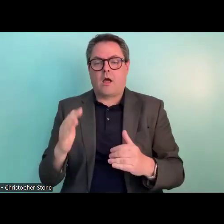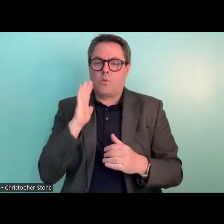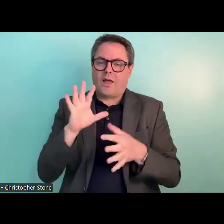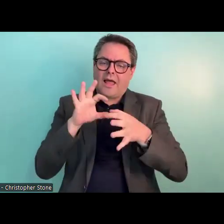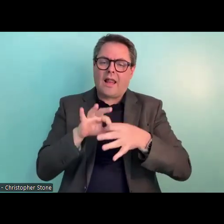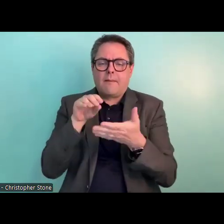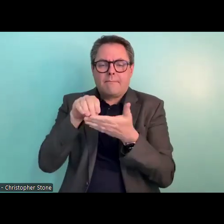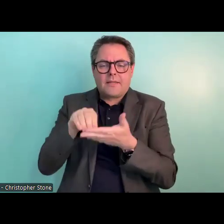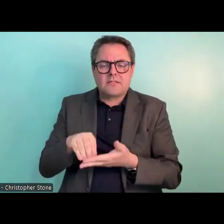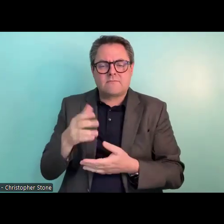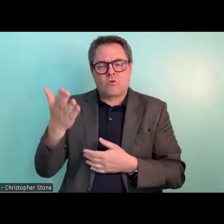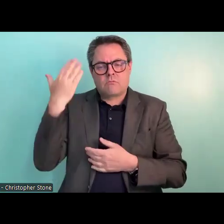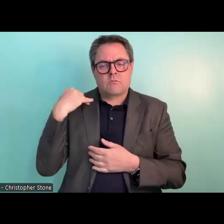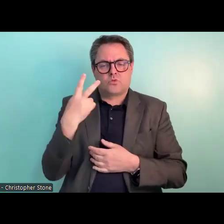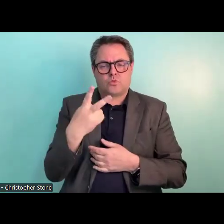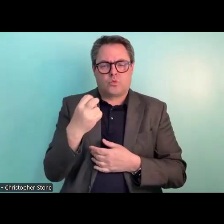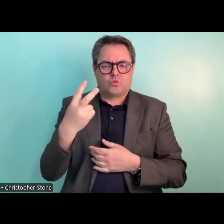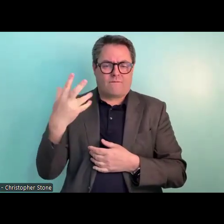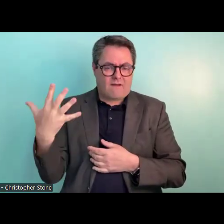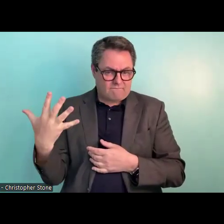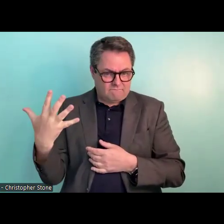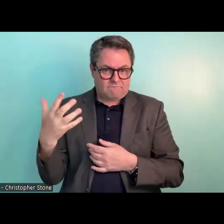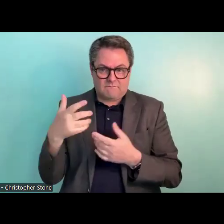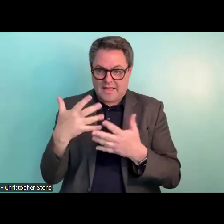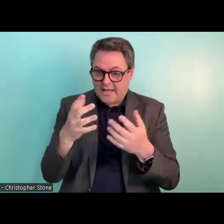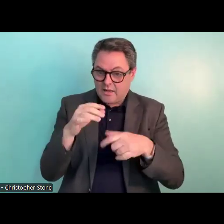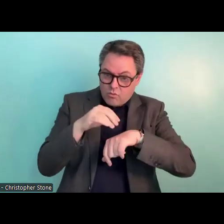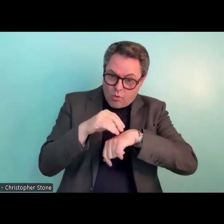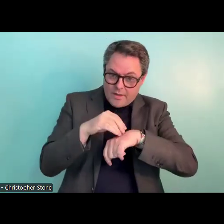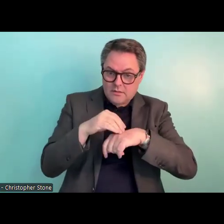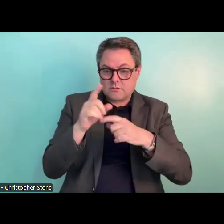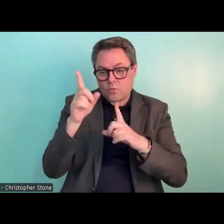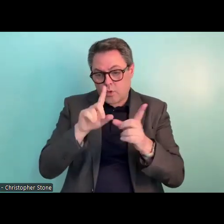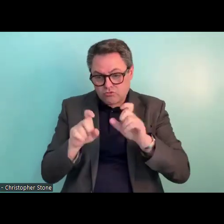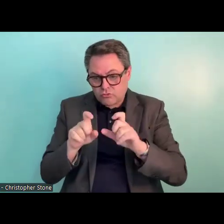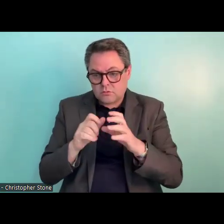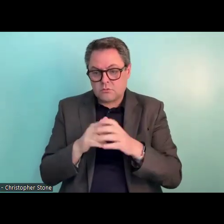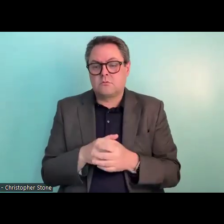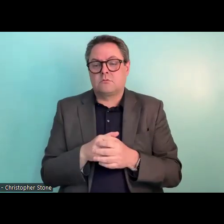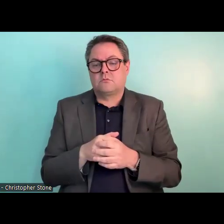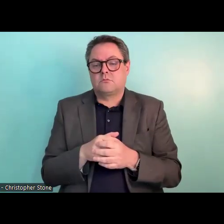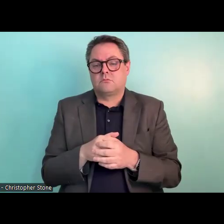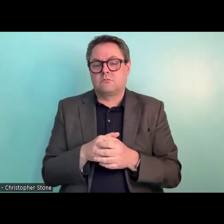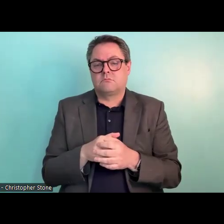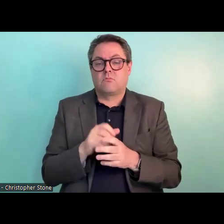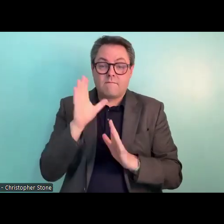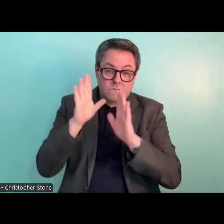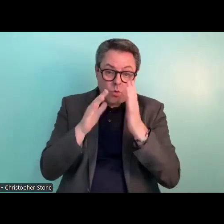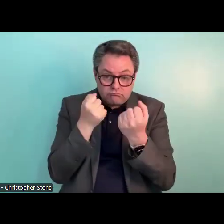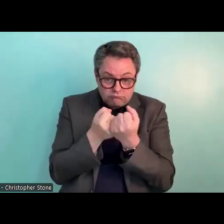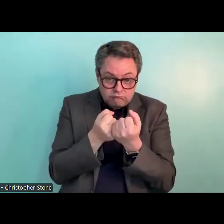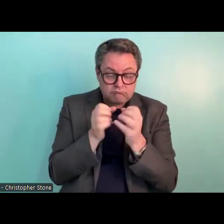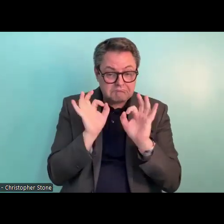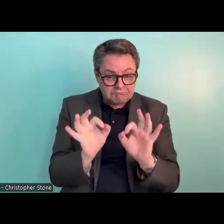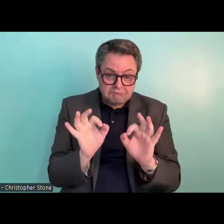of this proceedings. We will then go through the minutes of the previous General Assembly, and there'll be an opportunity for comments and